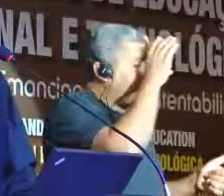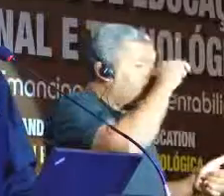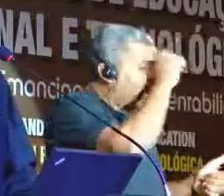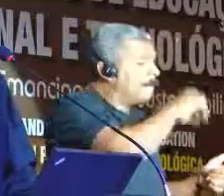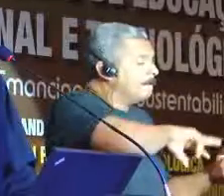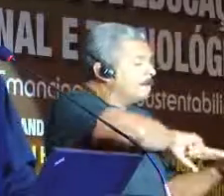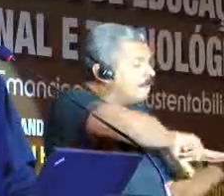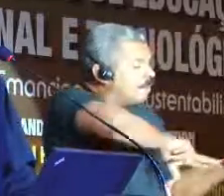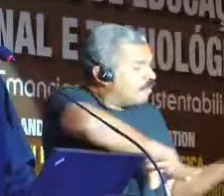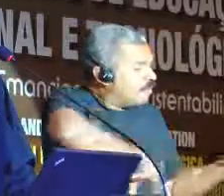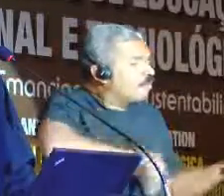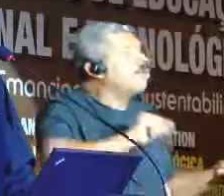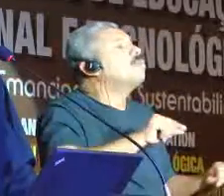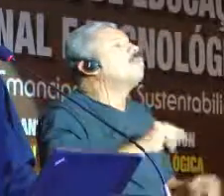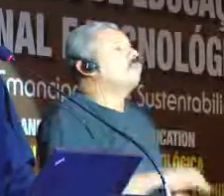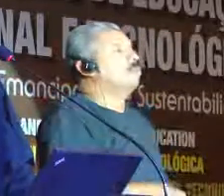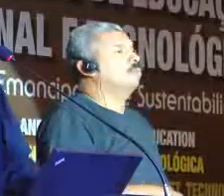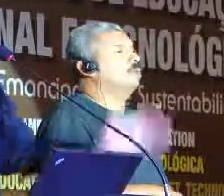certifications for it.